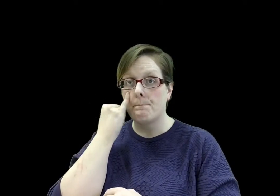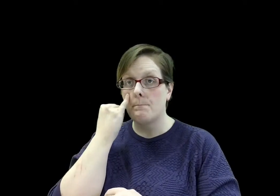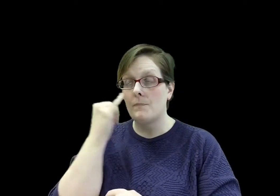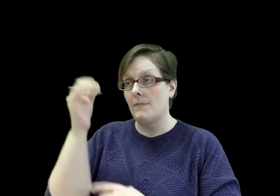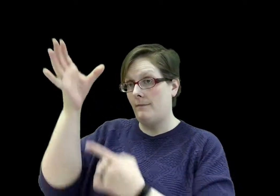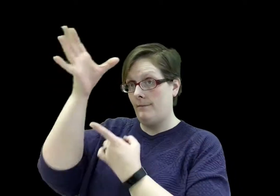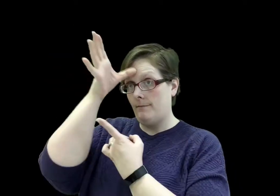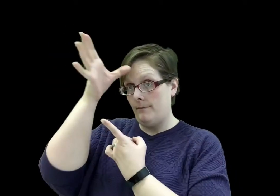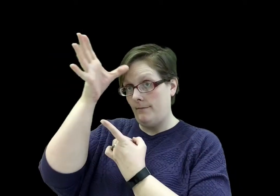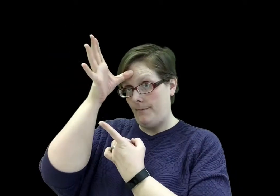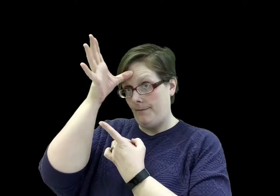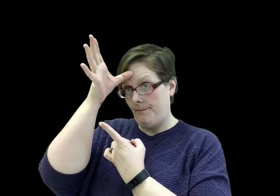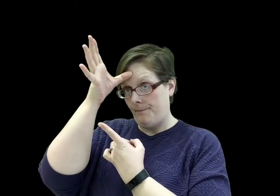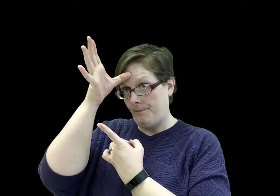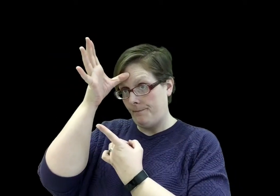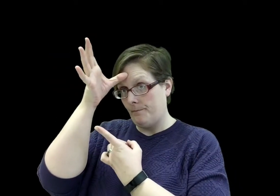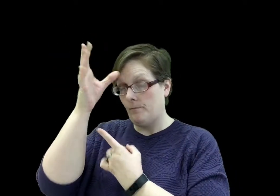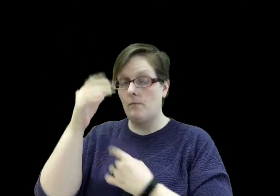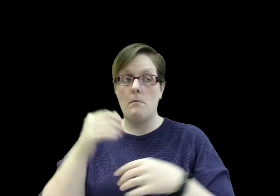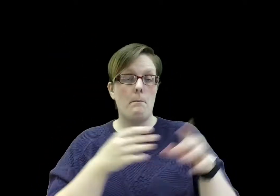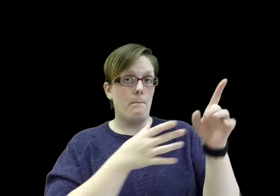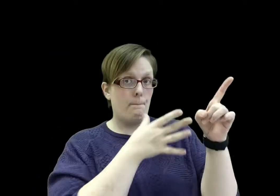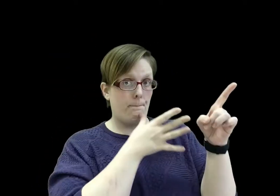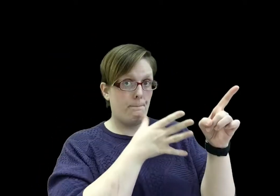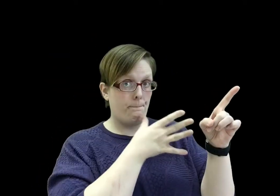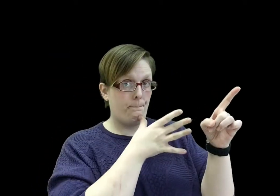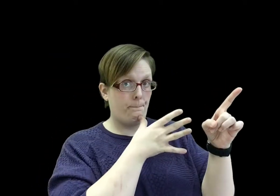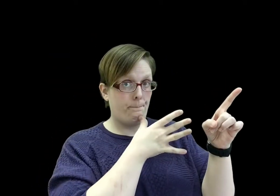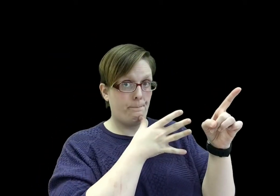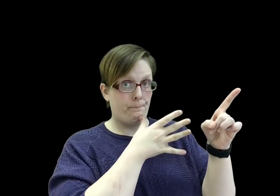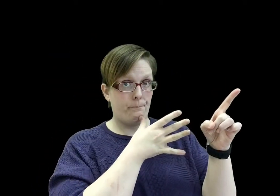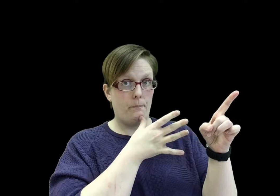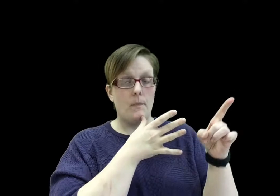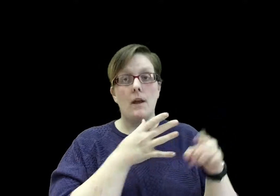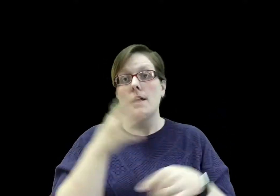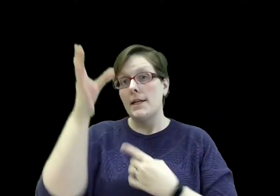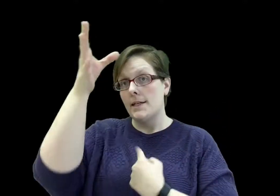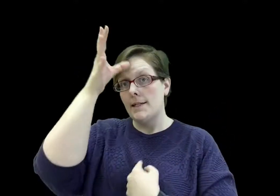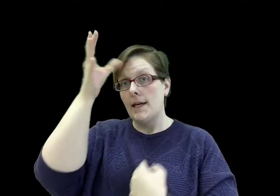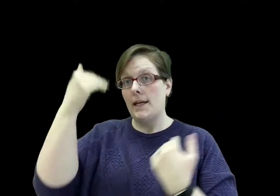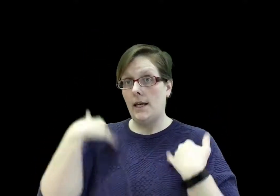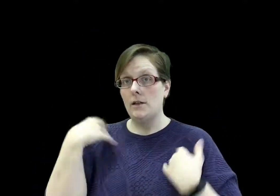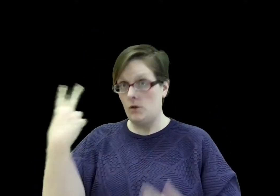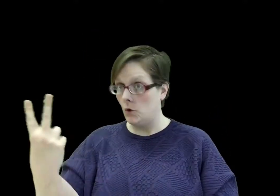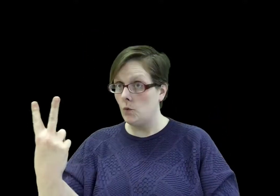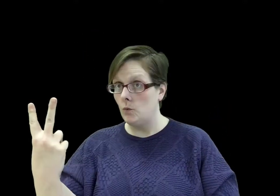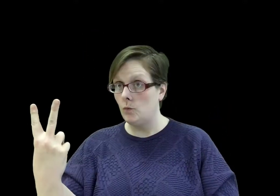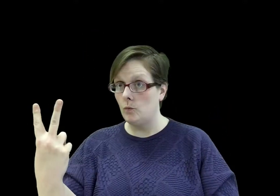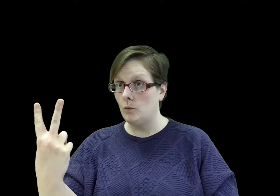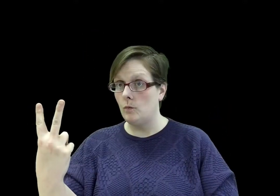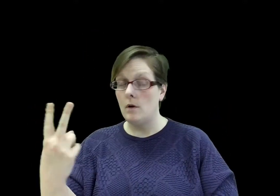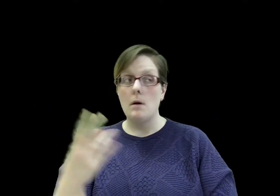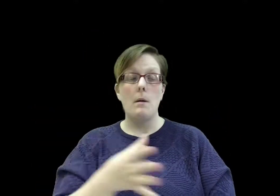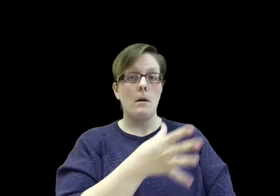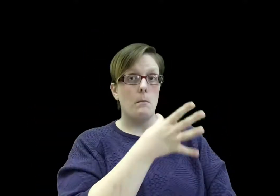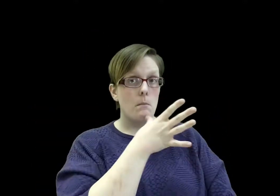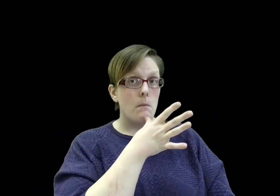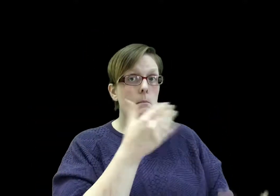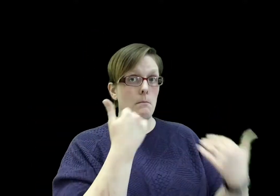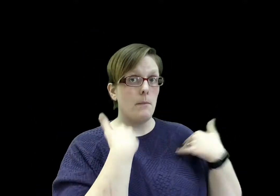So let's suppose the father and a mother. The father has 2 genes, and the